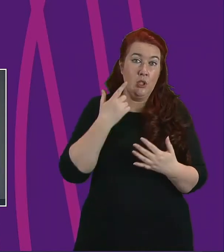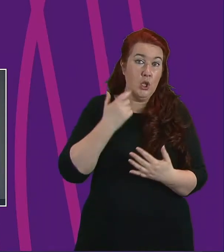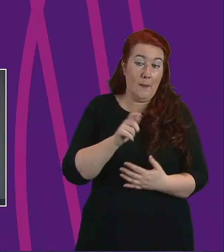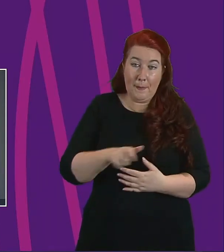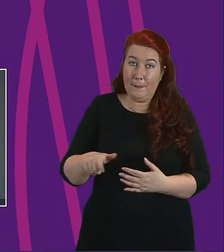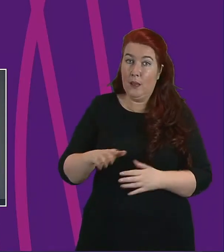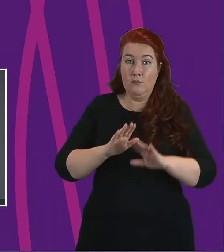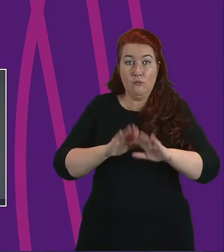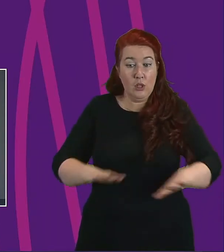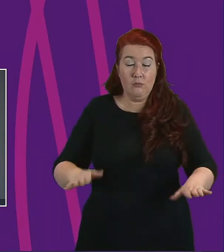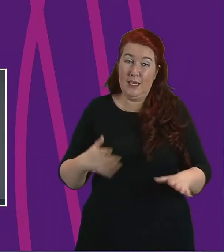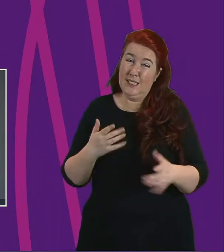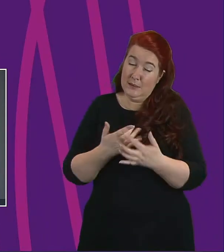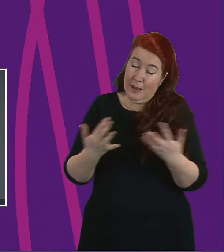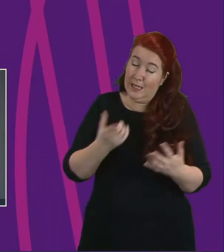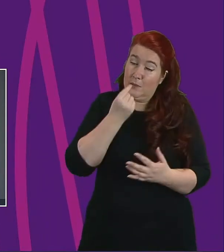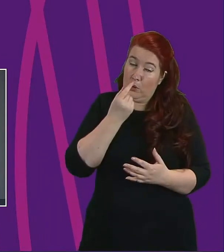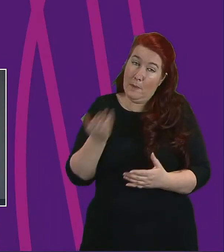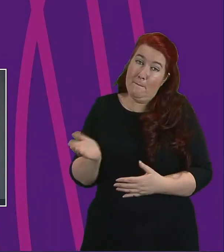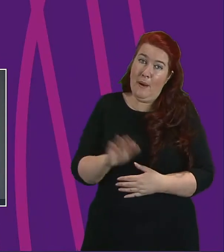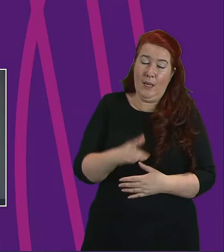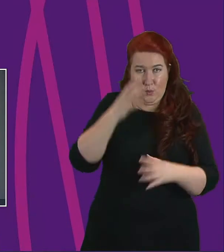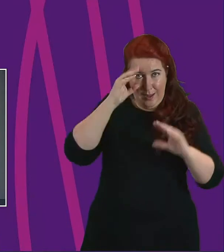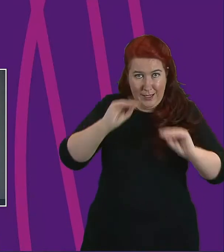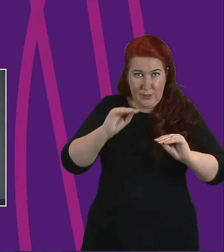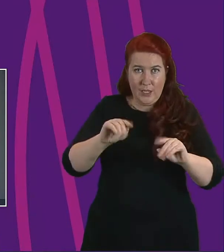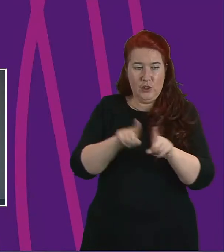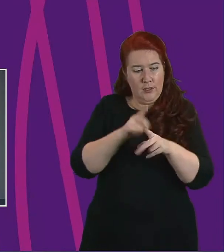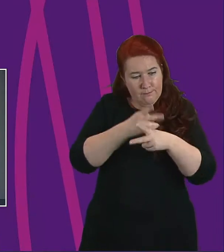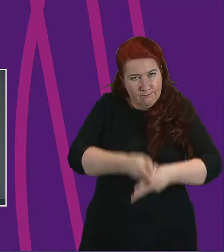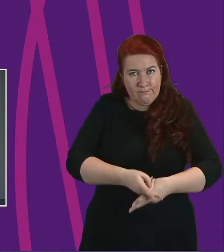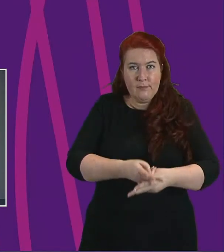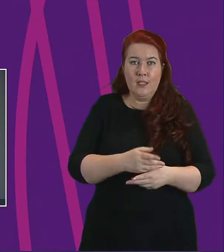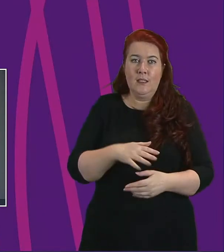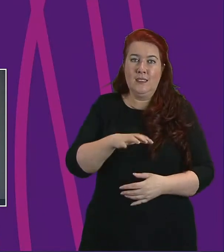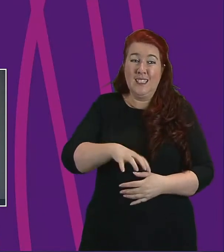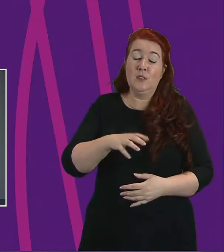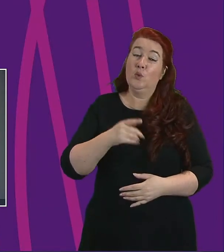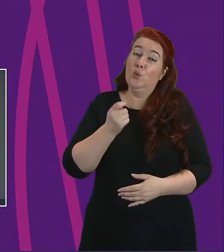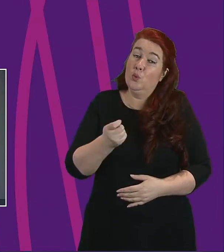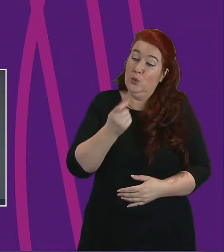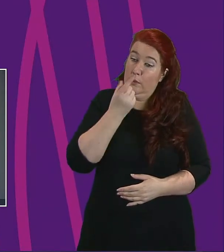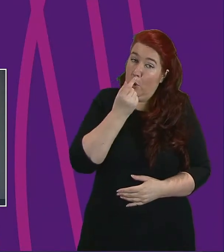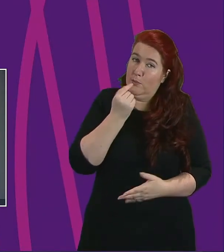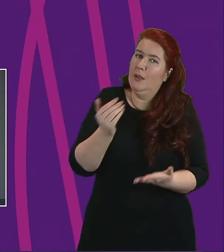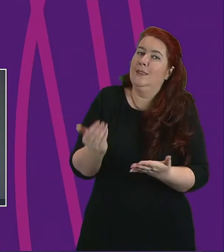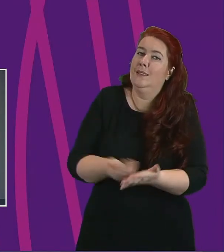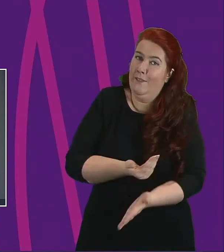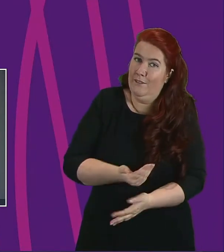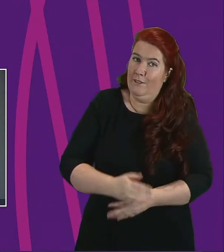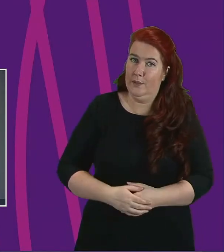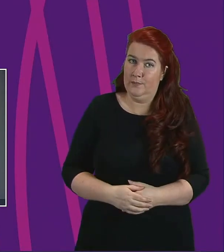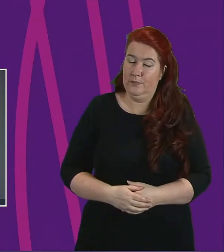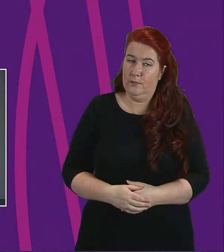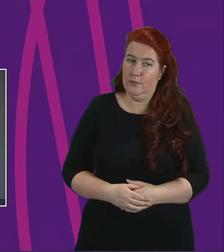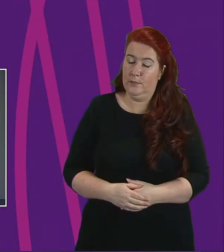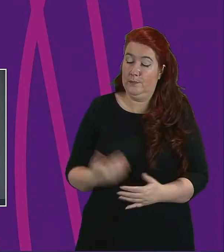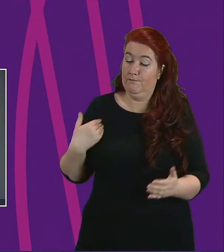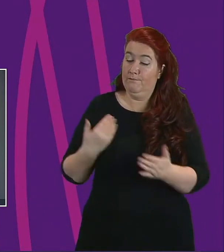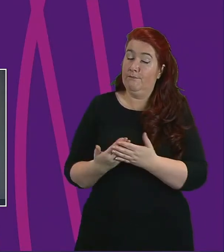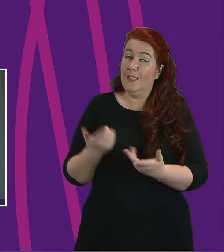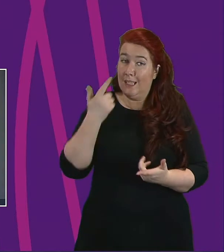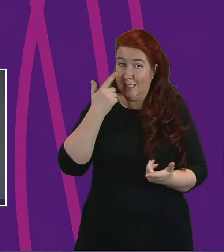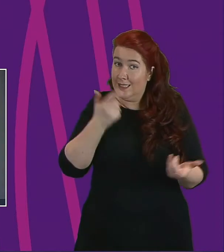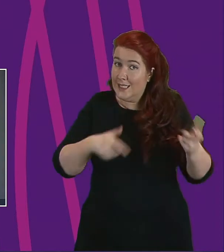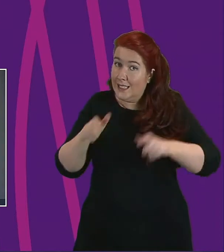to education and care settings at the earliest date it is safe to do so. The scientific evidence and advice is